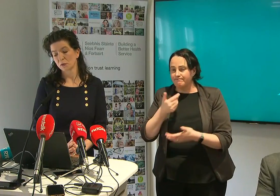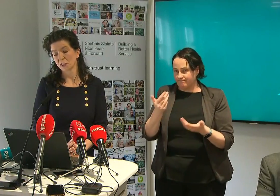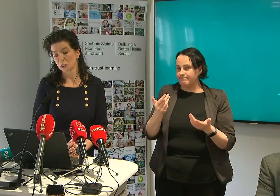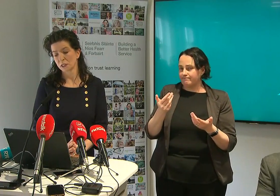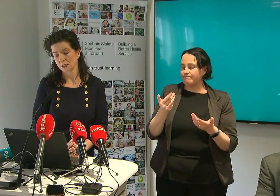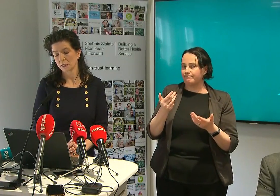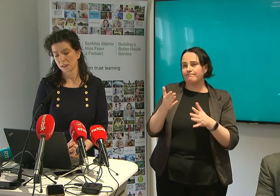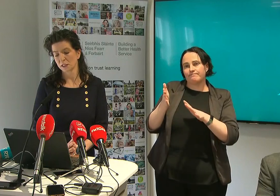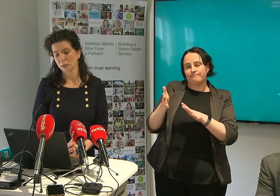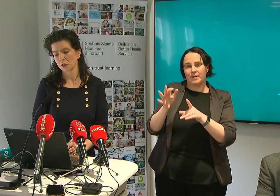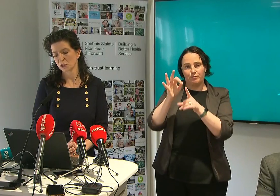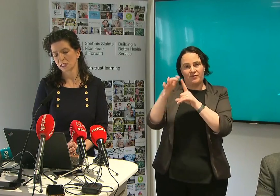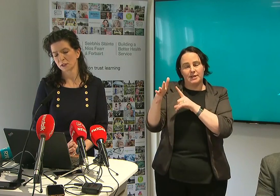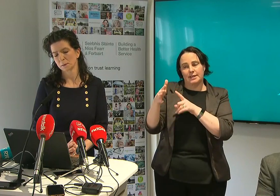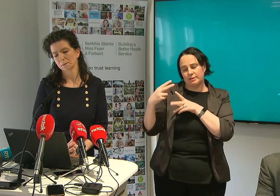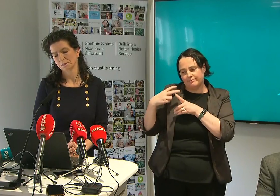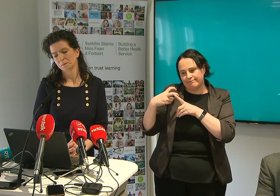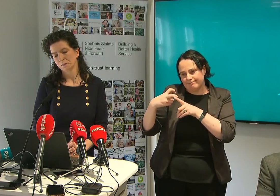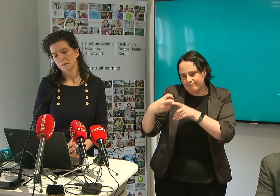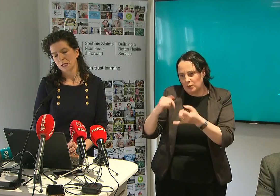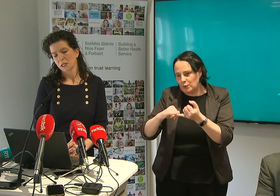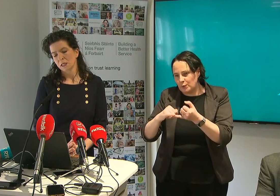with the professionals as that is being undertaken.